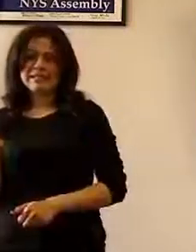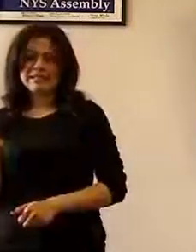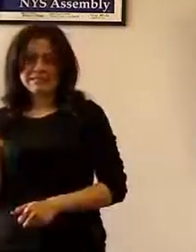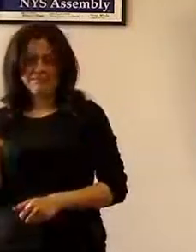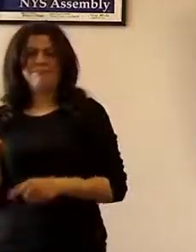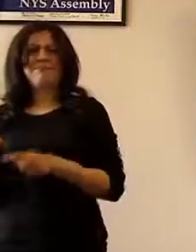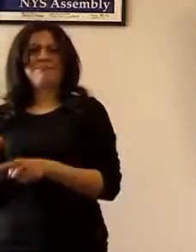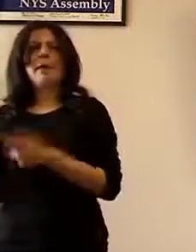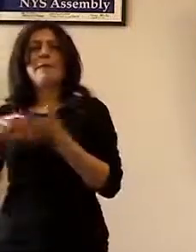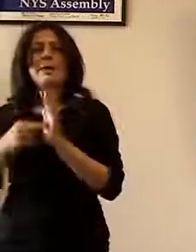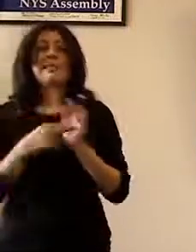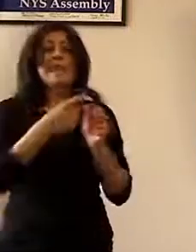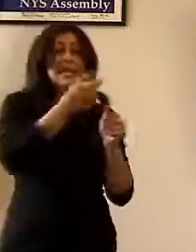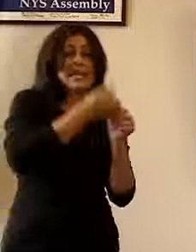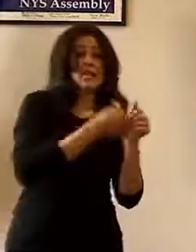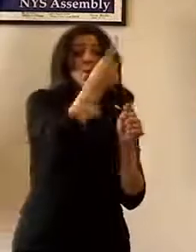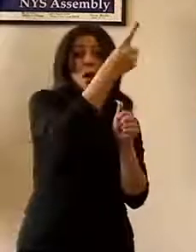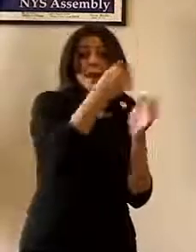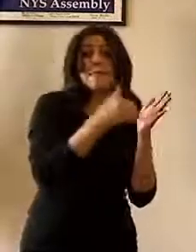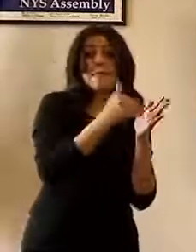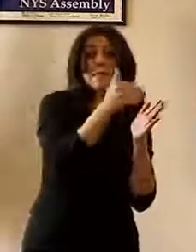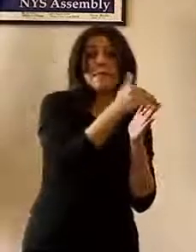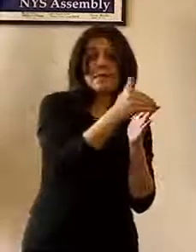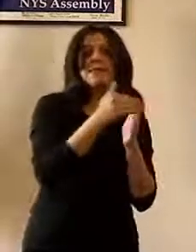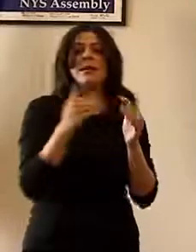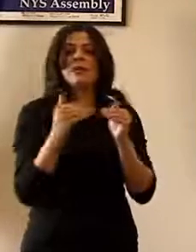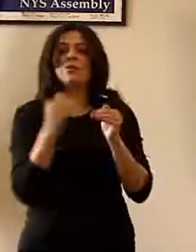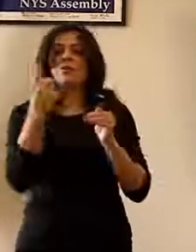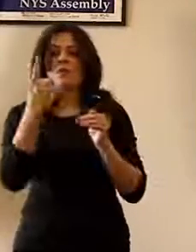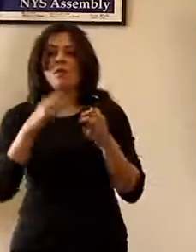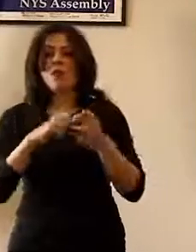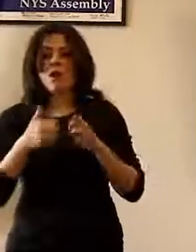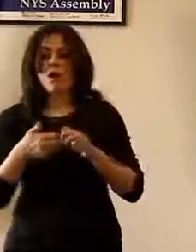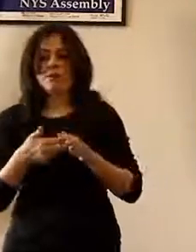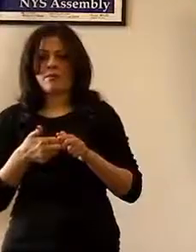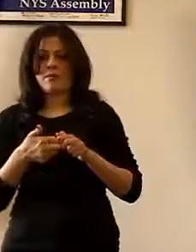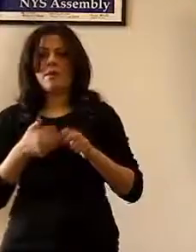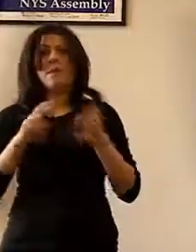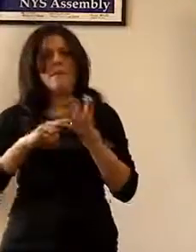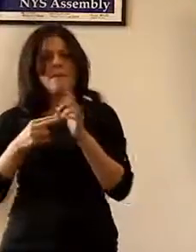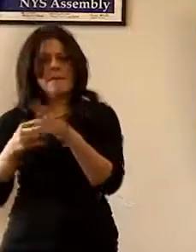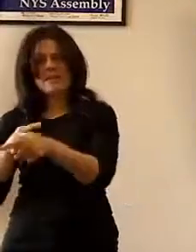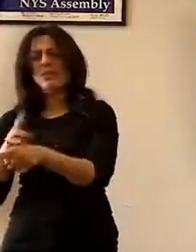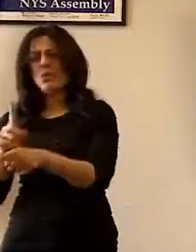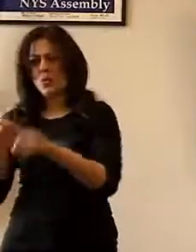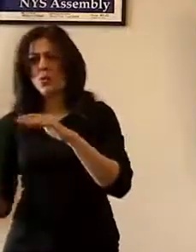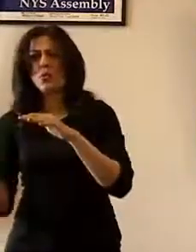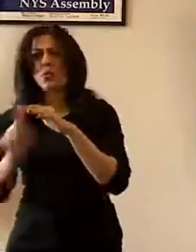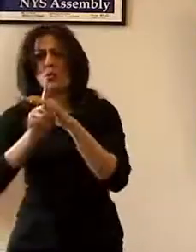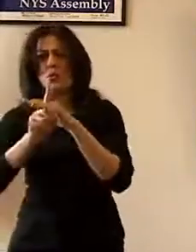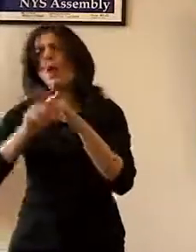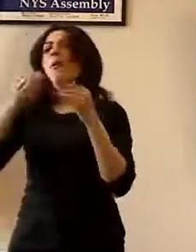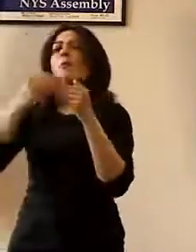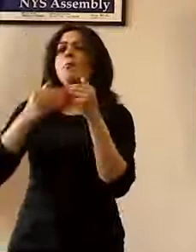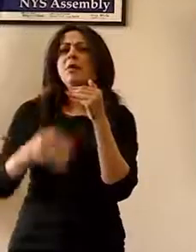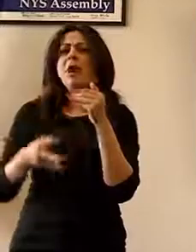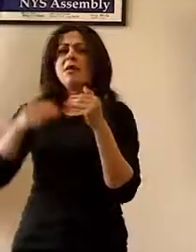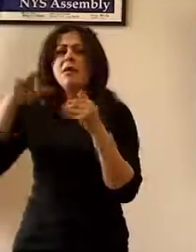occurrence in 1 million doses given. So it's an extremely rare occurrence,